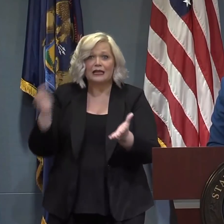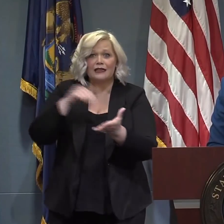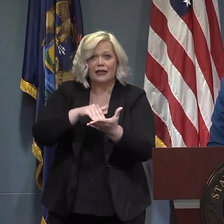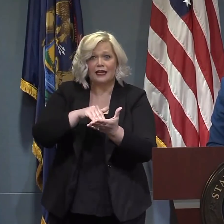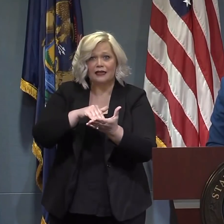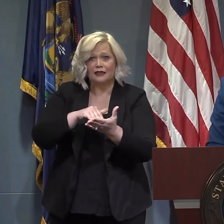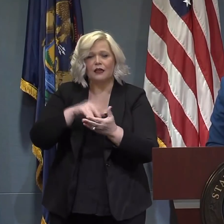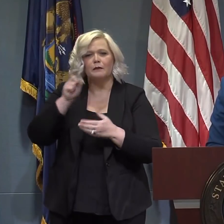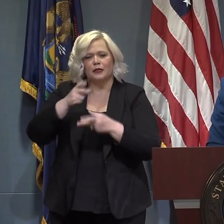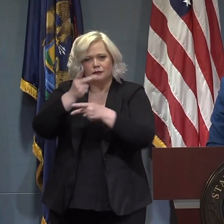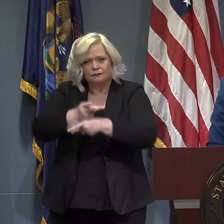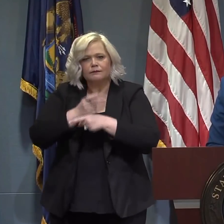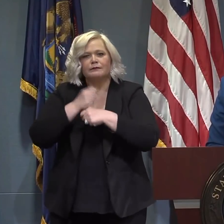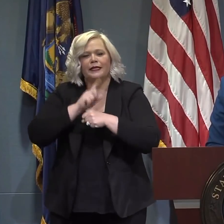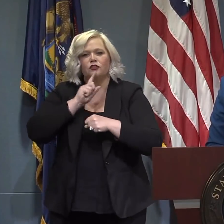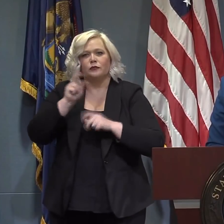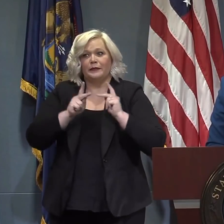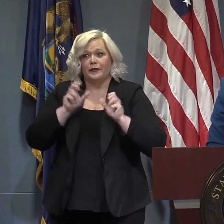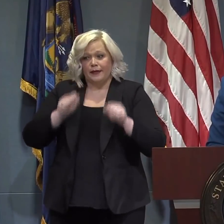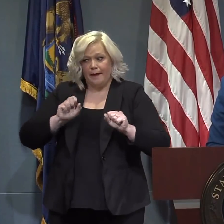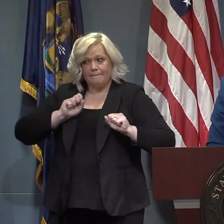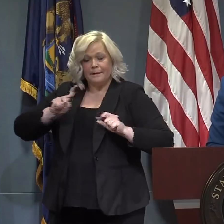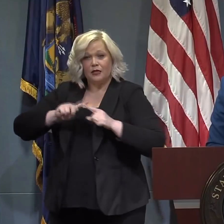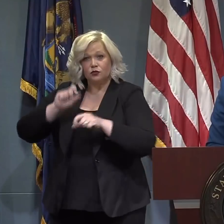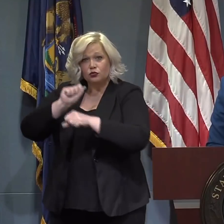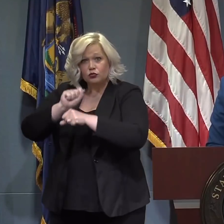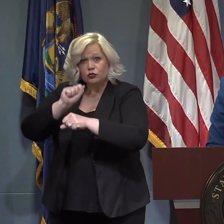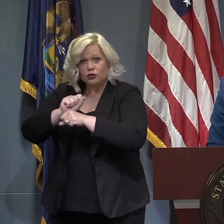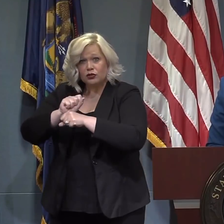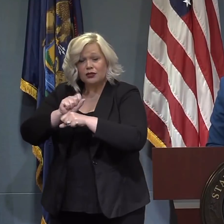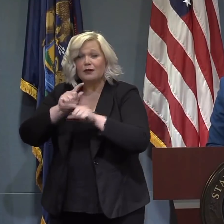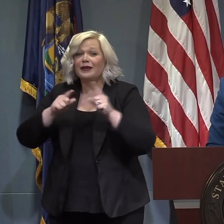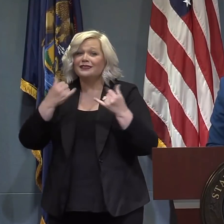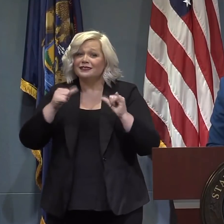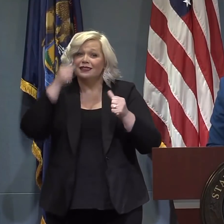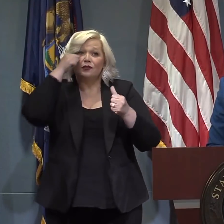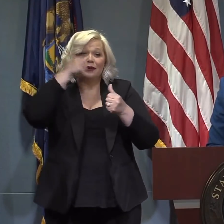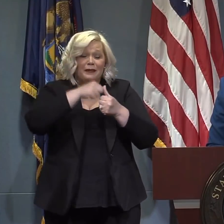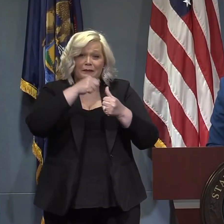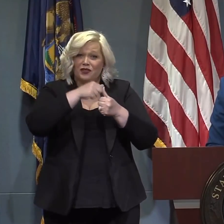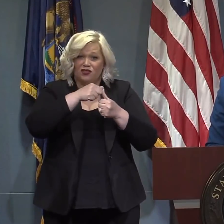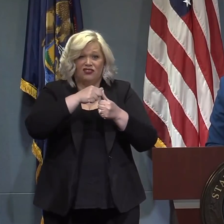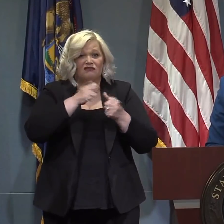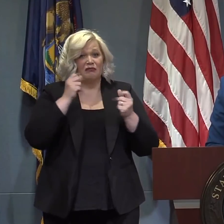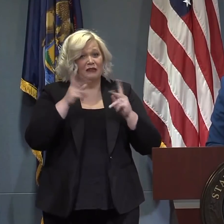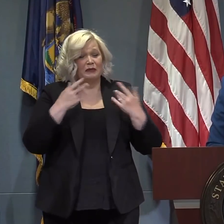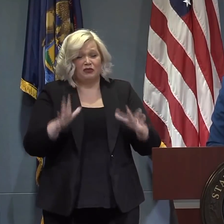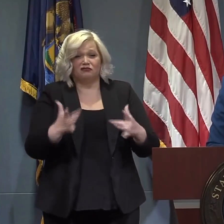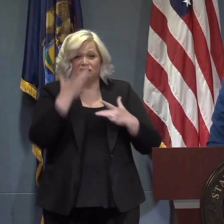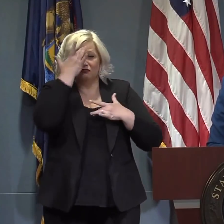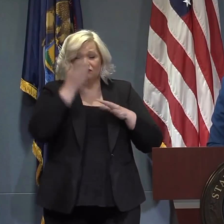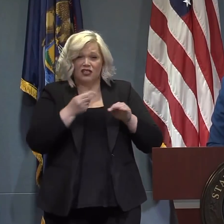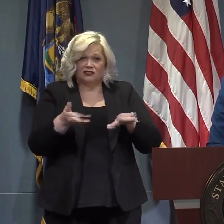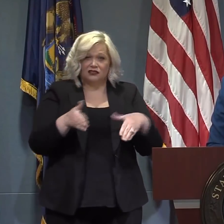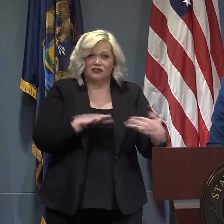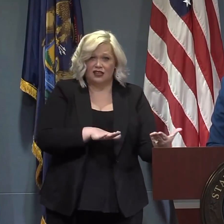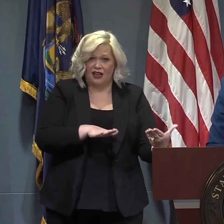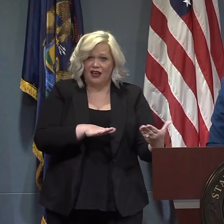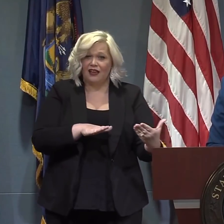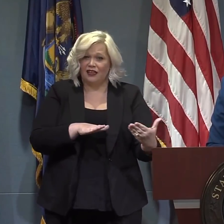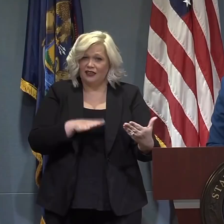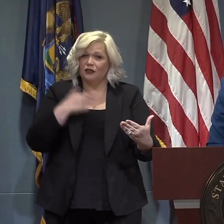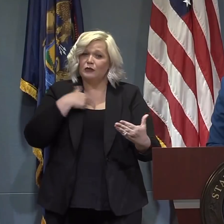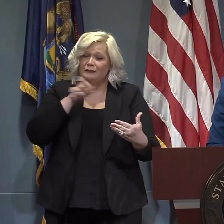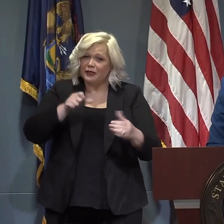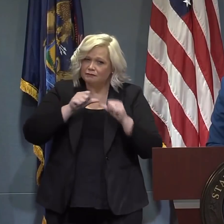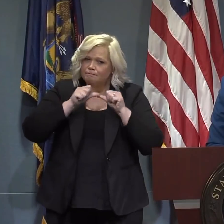back to work and remembers the terrible cost that has been paid so that we can continue to keep